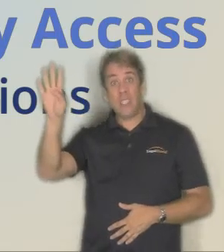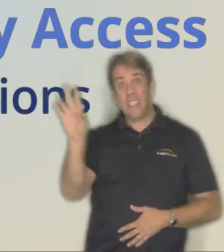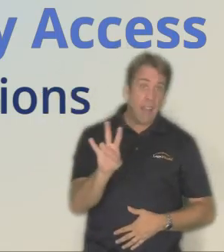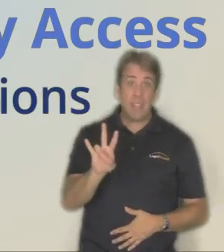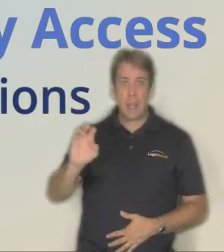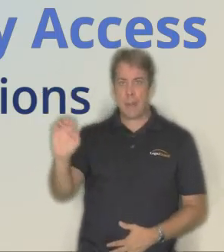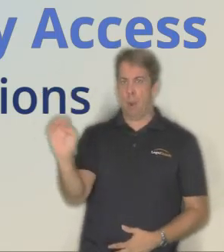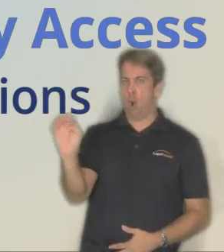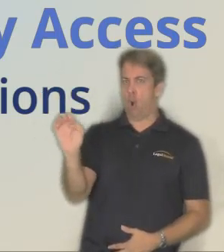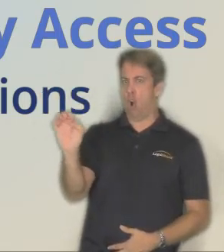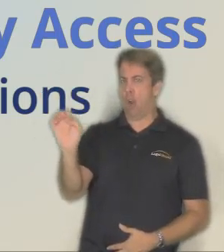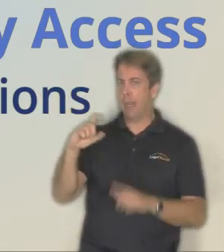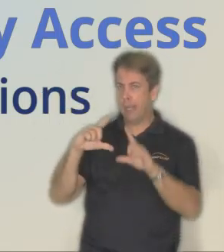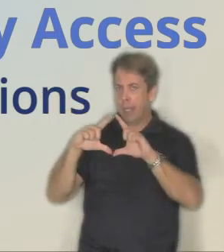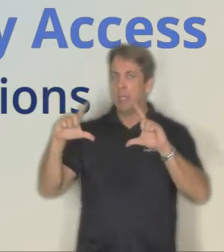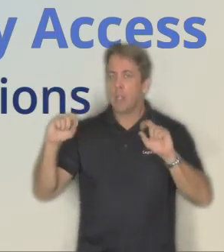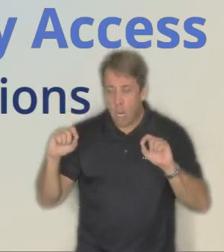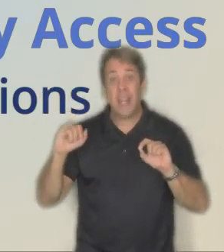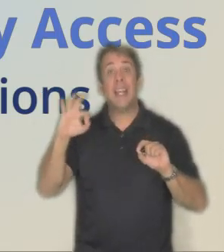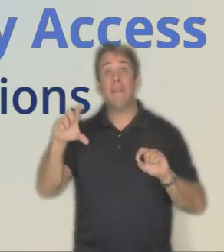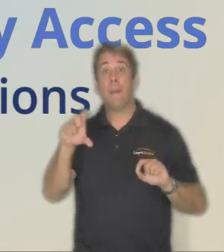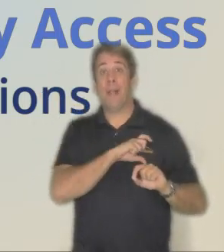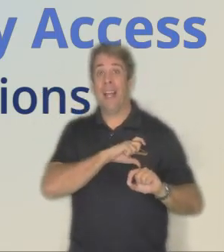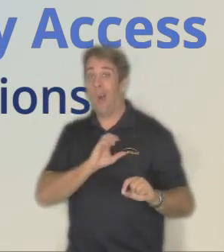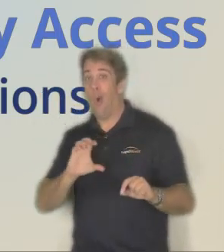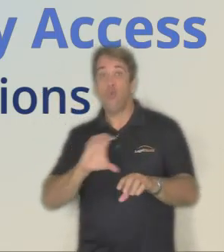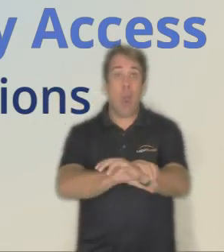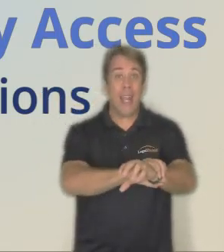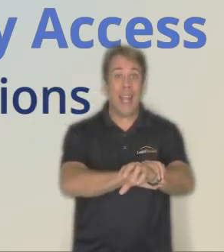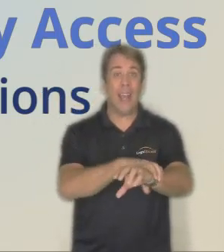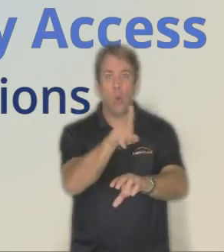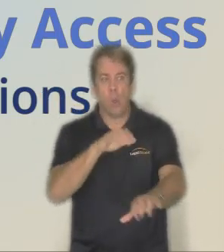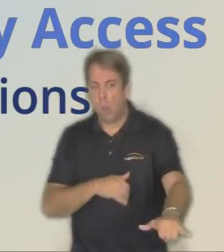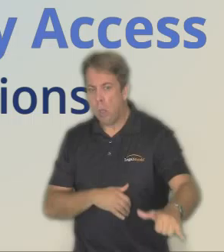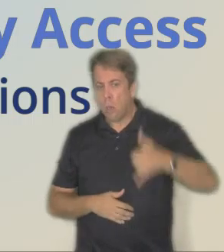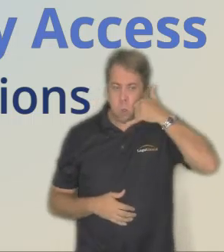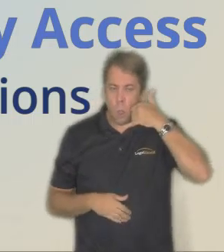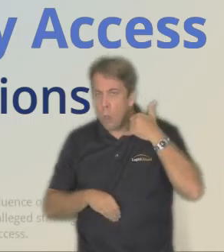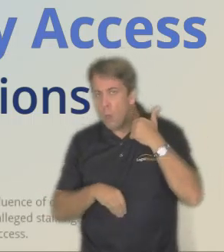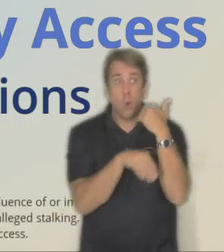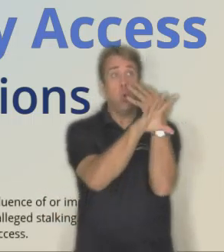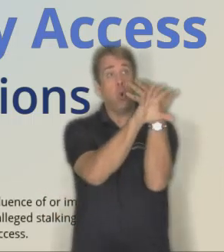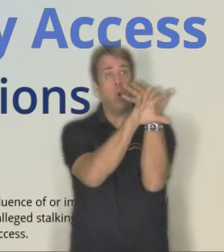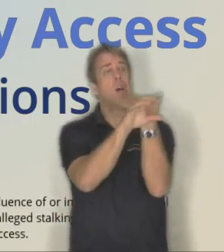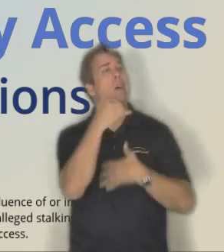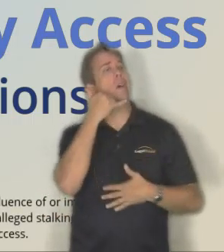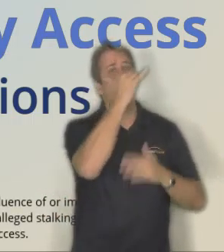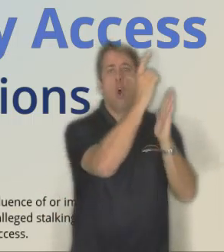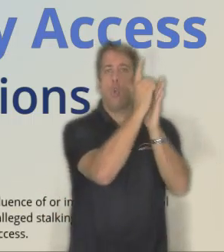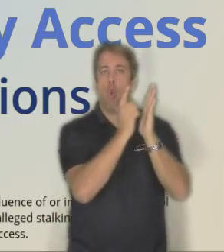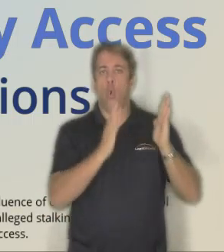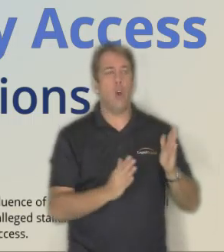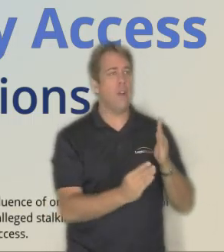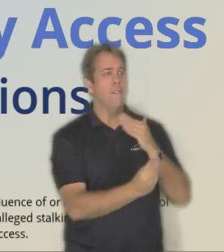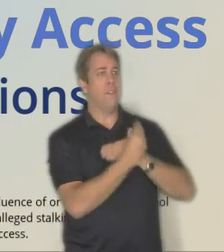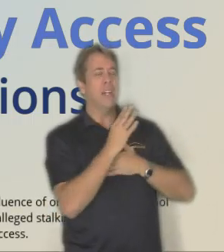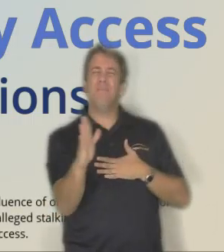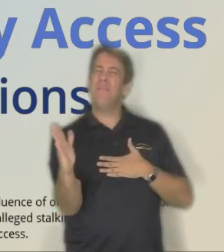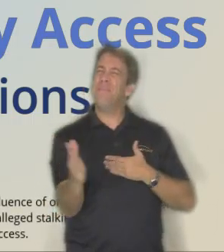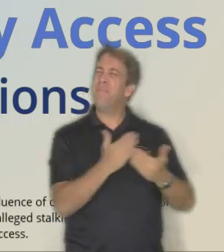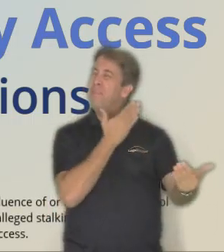emergency access? If you're ever detained, questioned, or arrested by law enforcement, you can pick up the telephone and call an